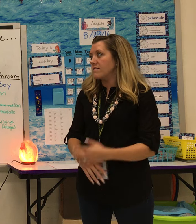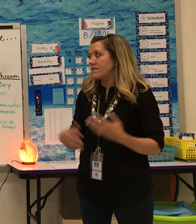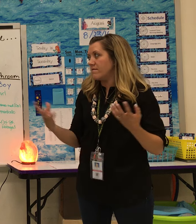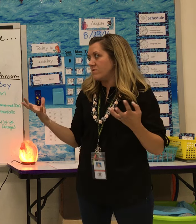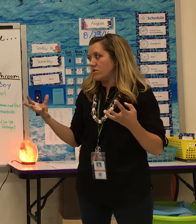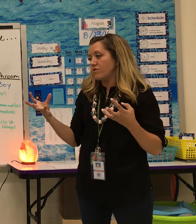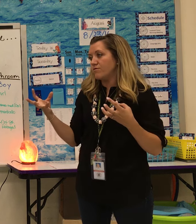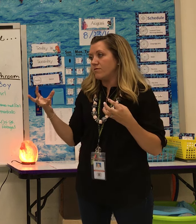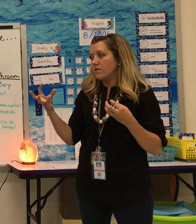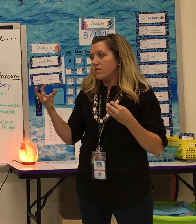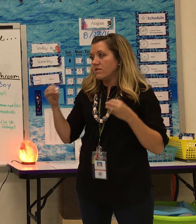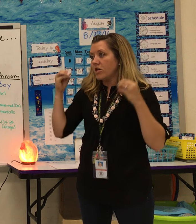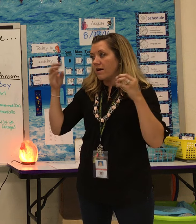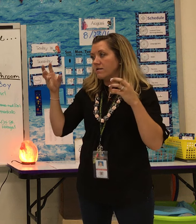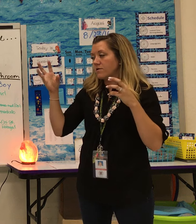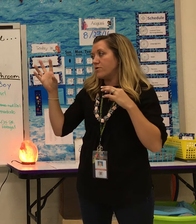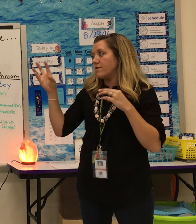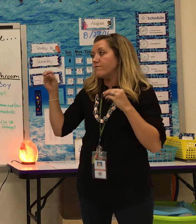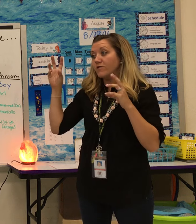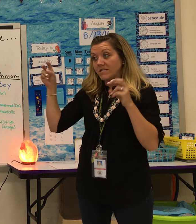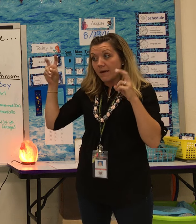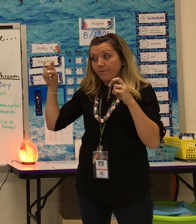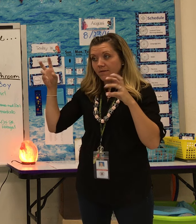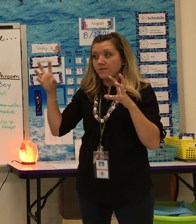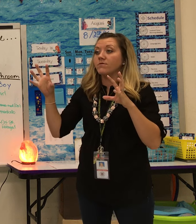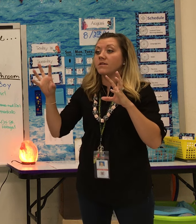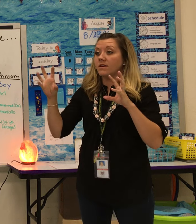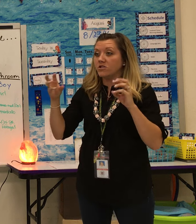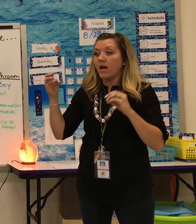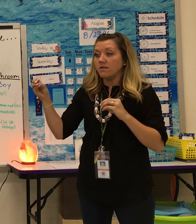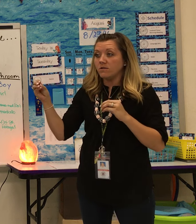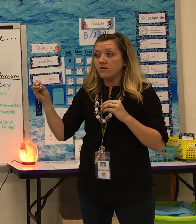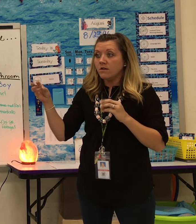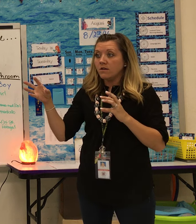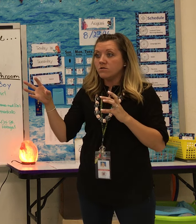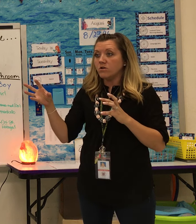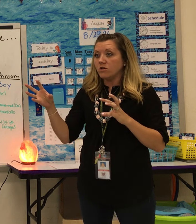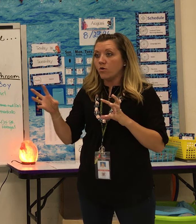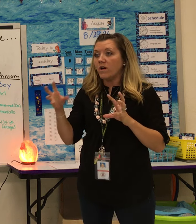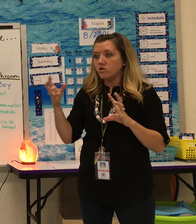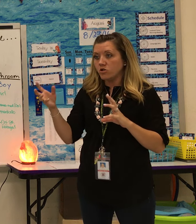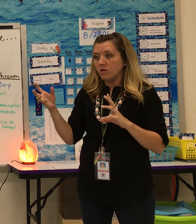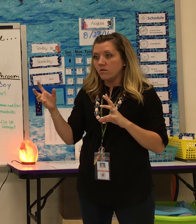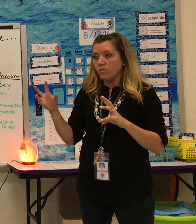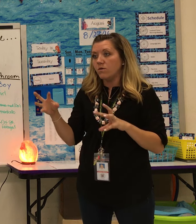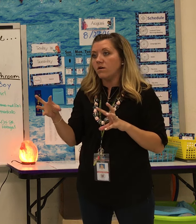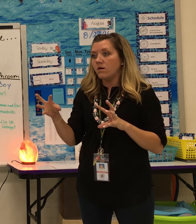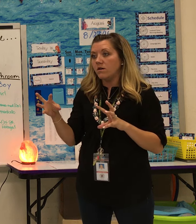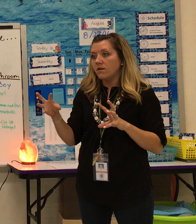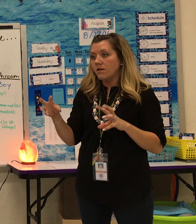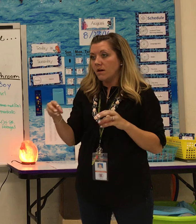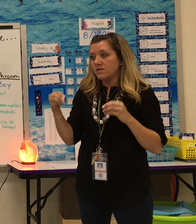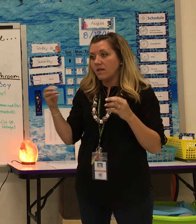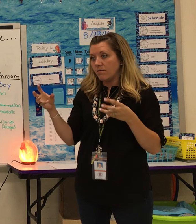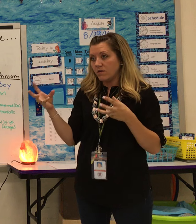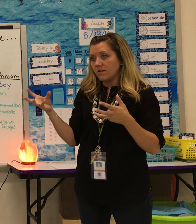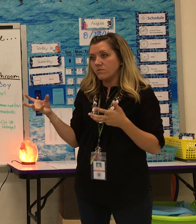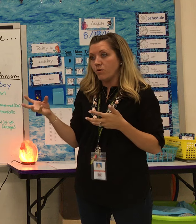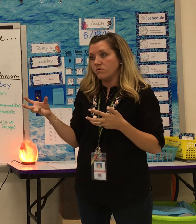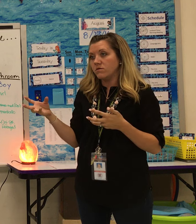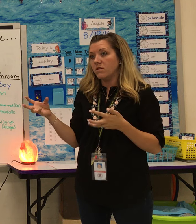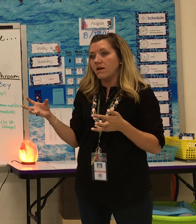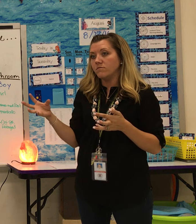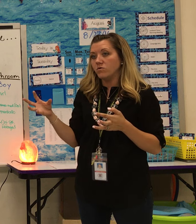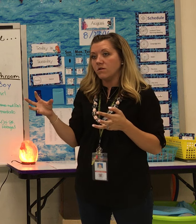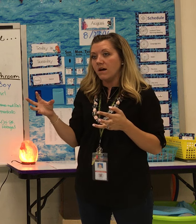It allows them to, the challenge or the footsteps is really like a challenge. So it's a question or a statement